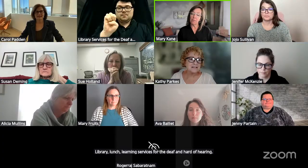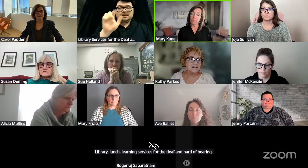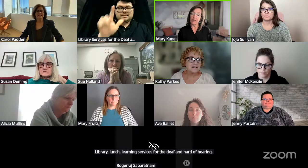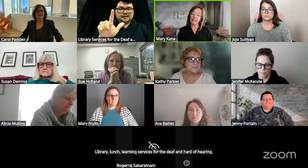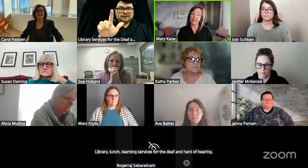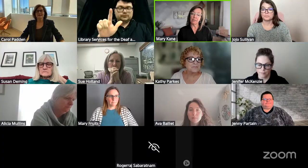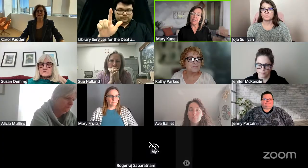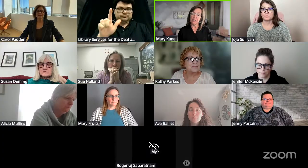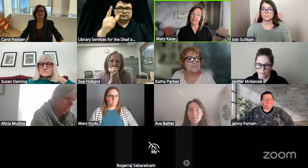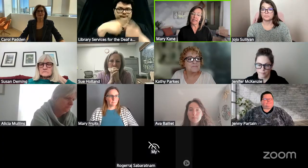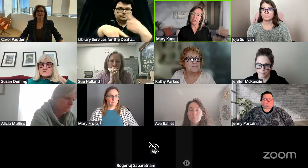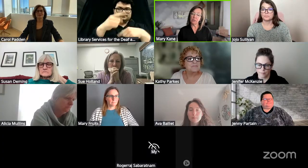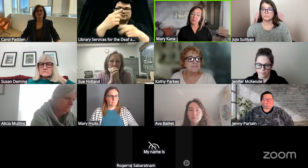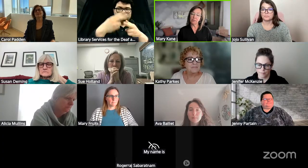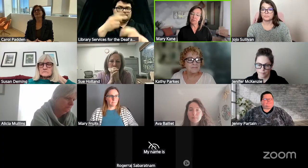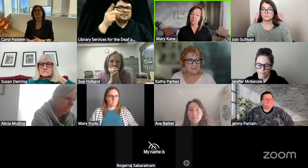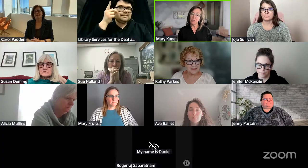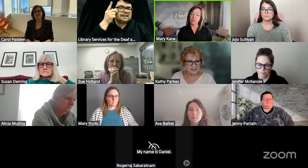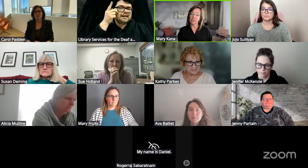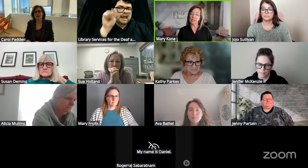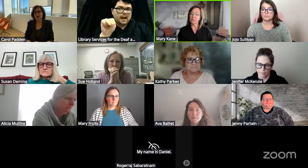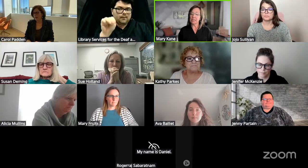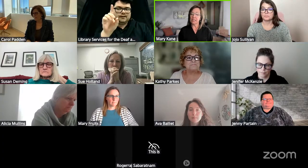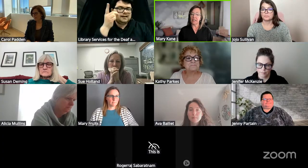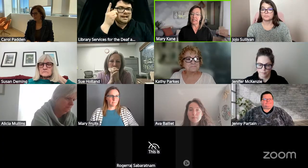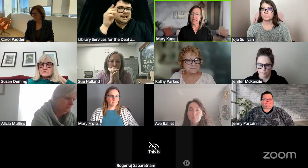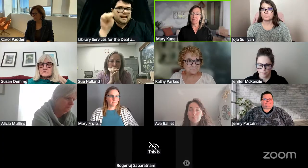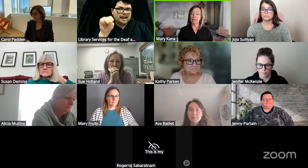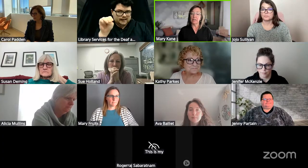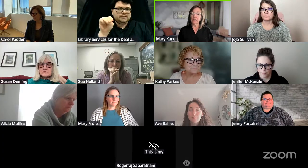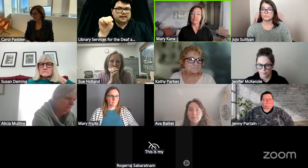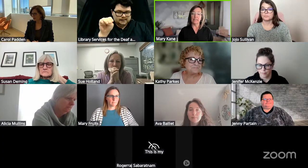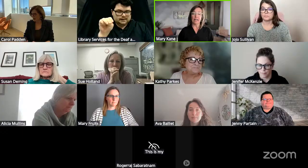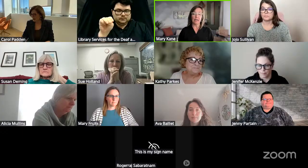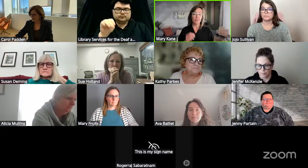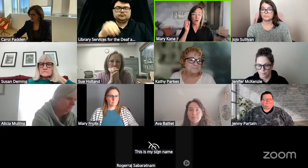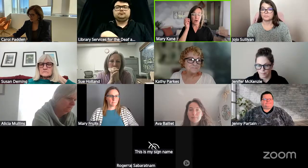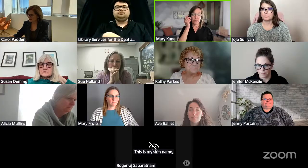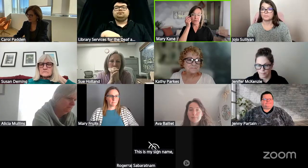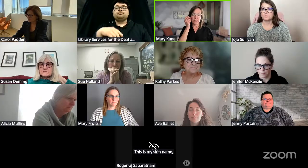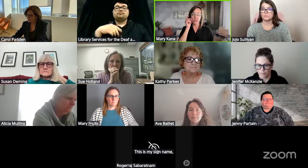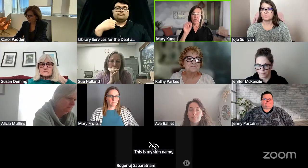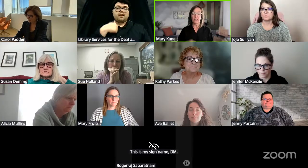My name is Daniel. This is my sign name, DM off of the cheek.